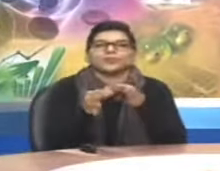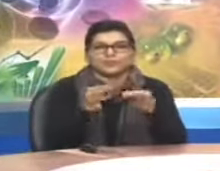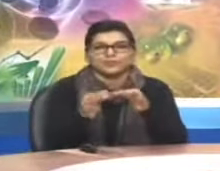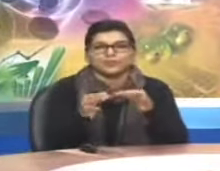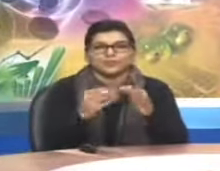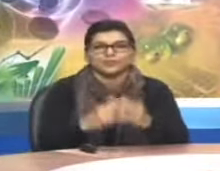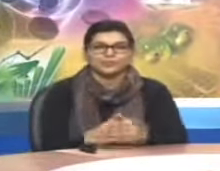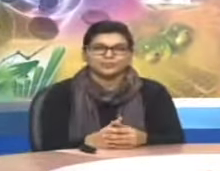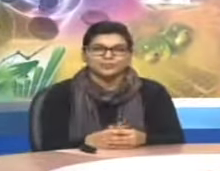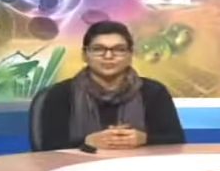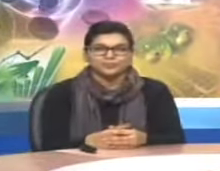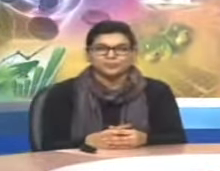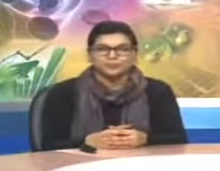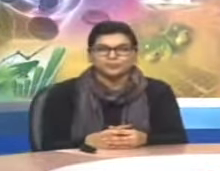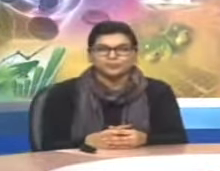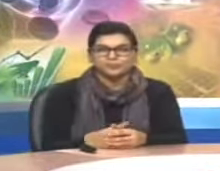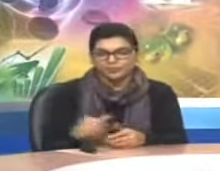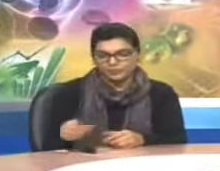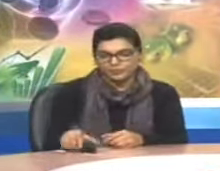I would be explaining this you further.